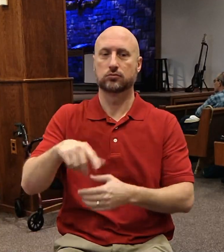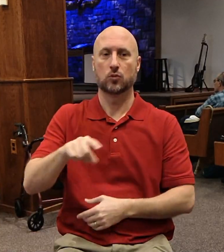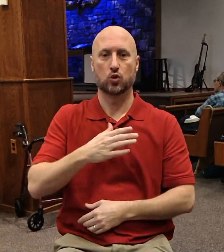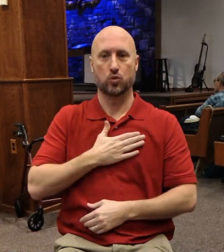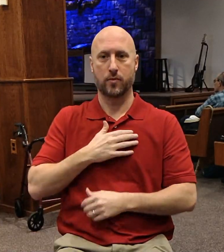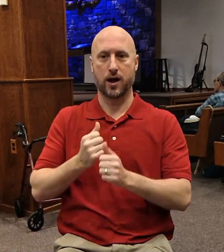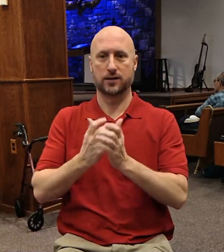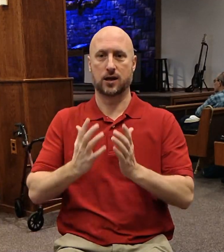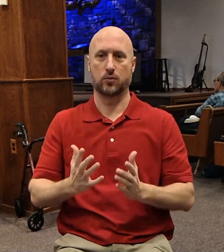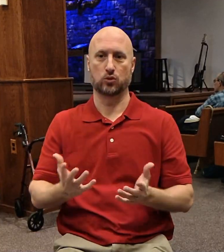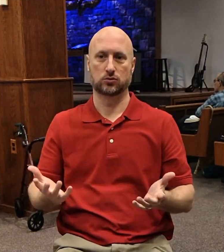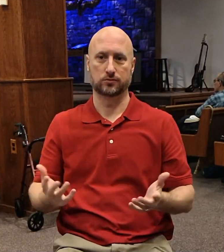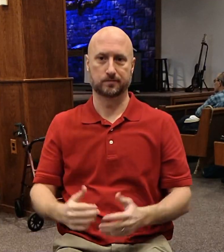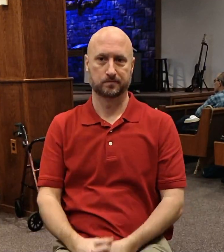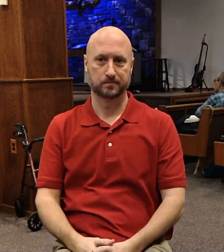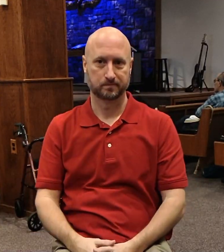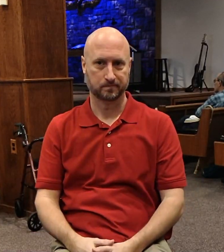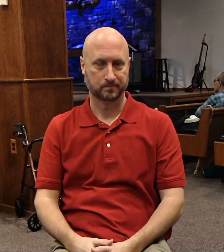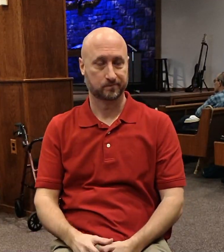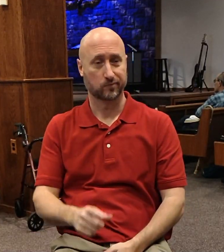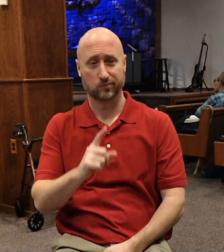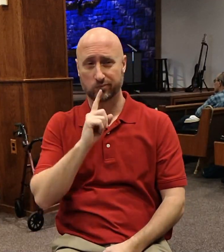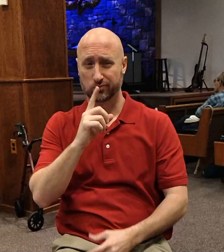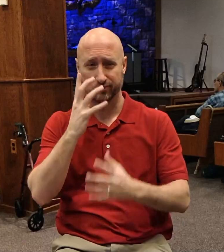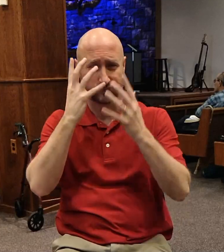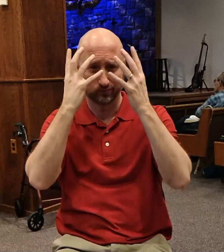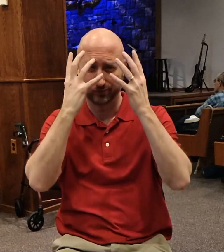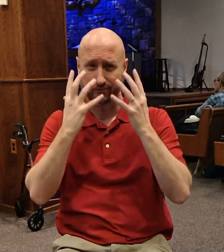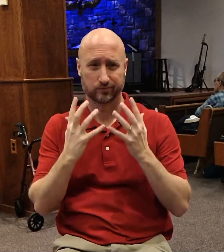It's really sad to hear